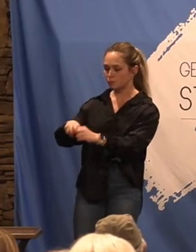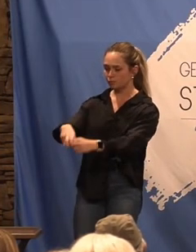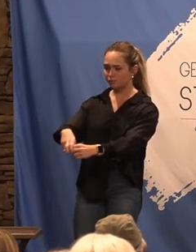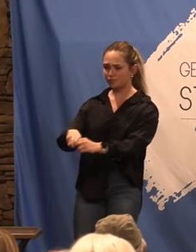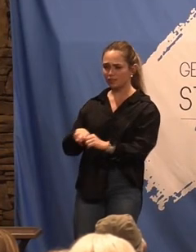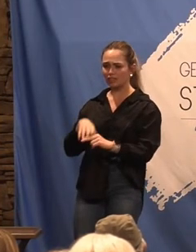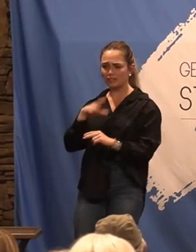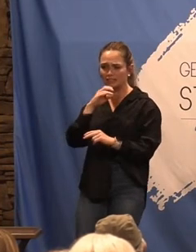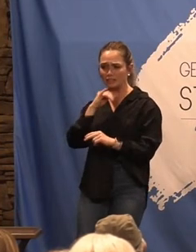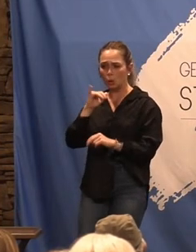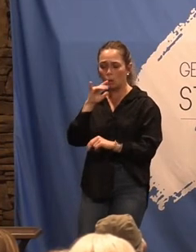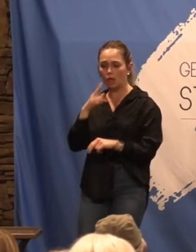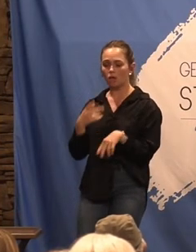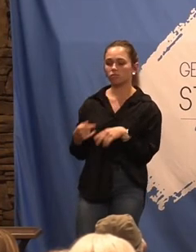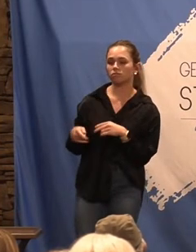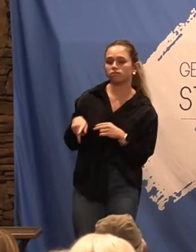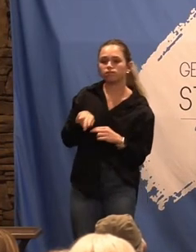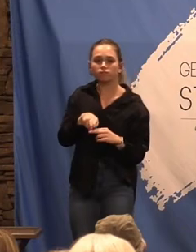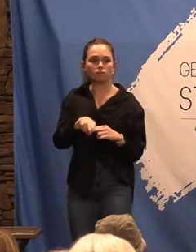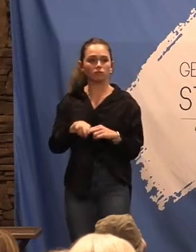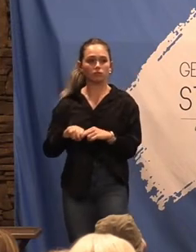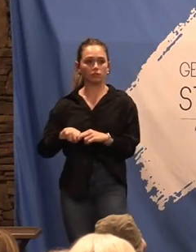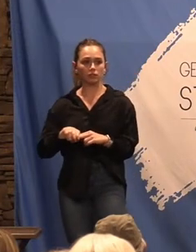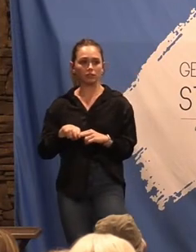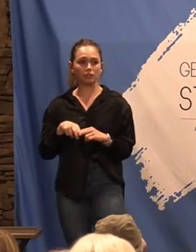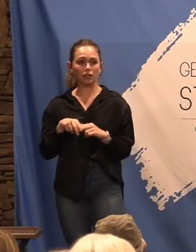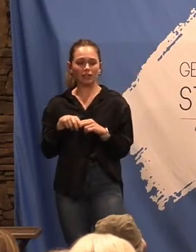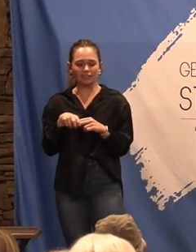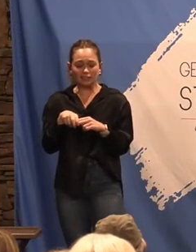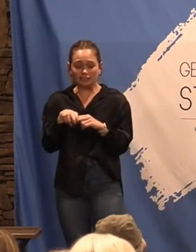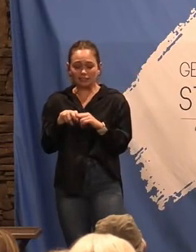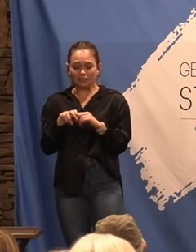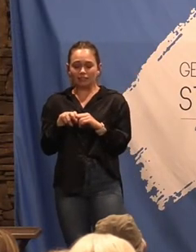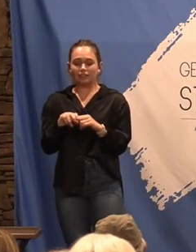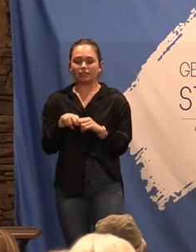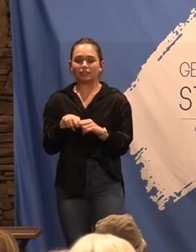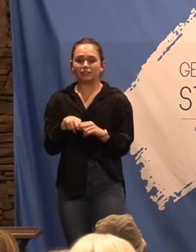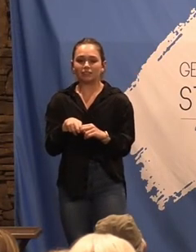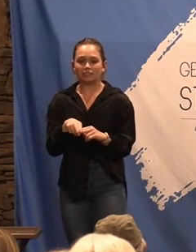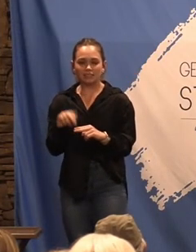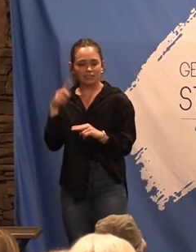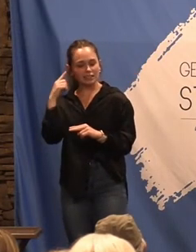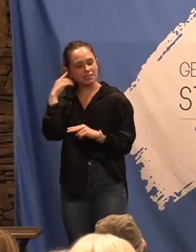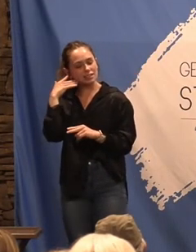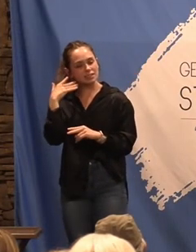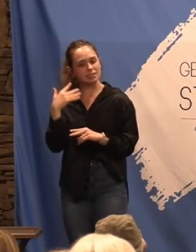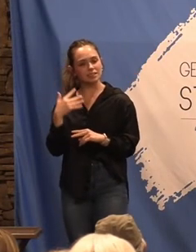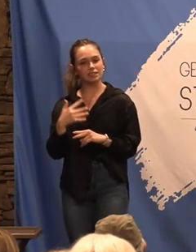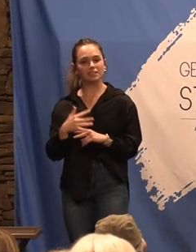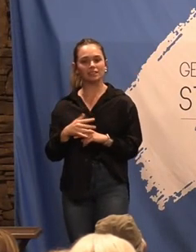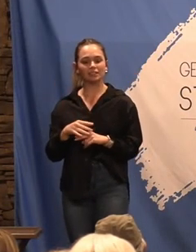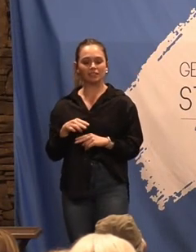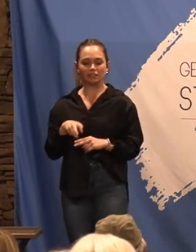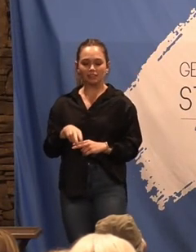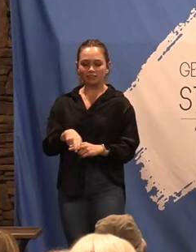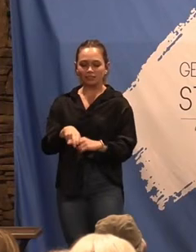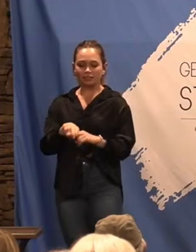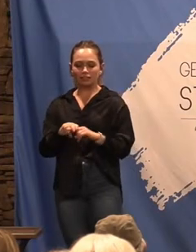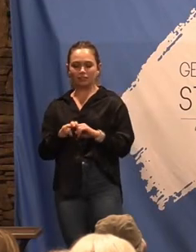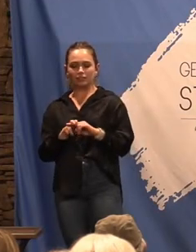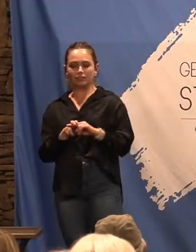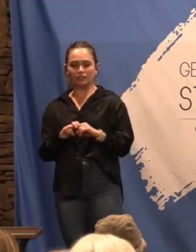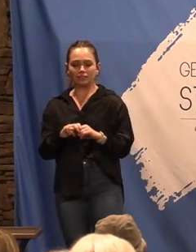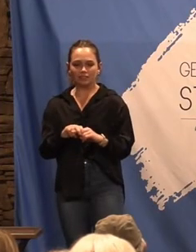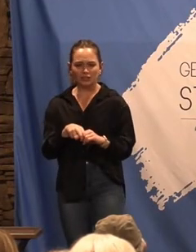lady sat herself down into with a creak, creak,